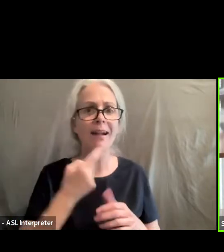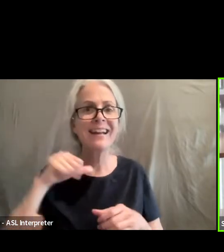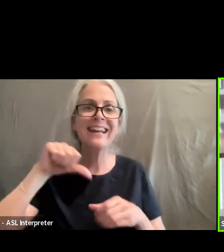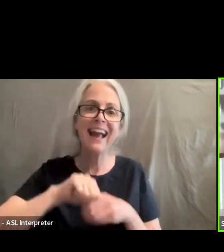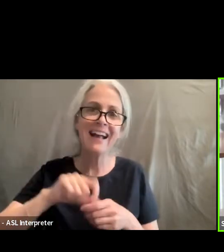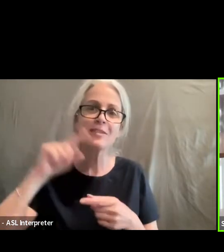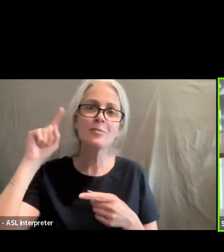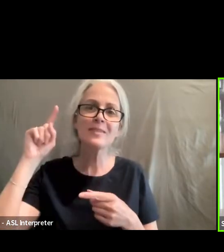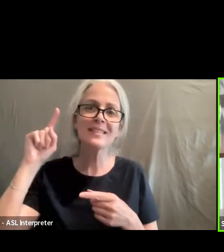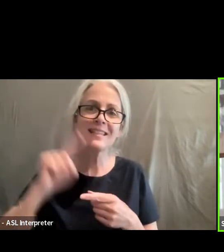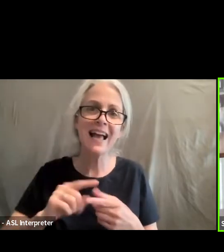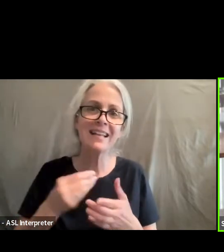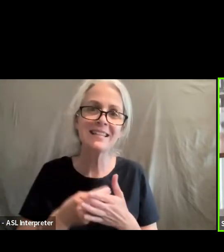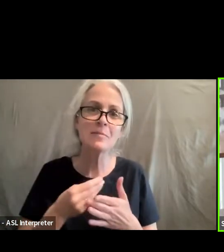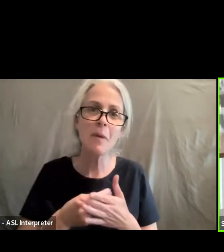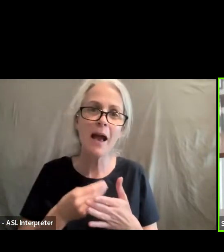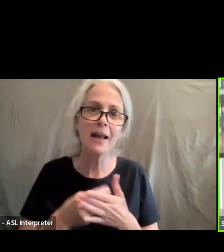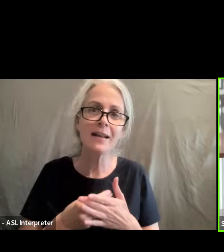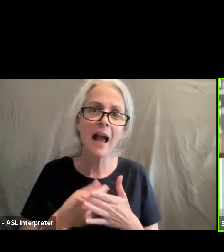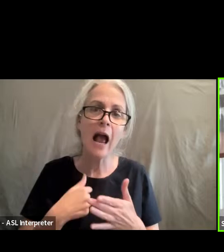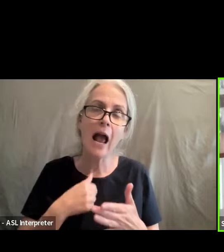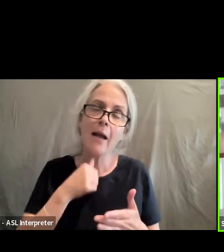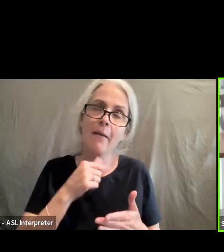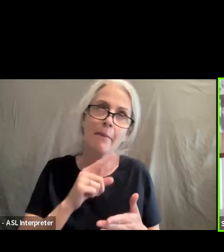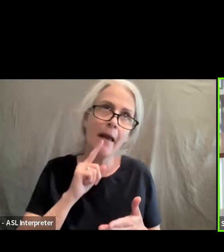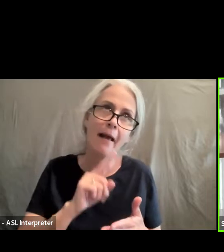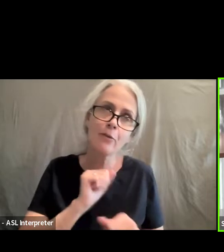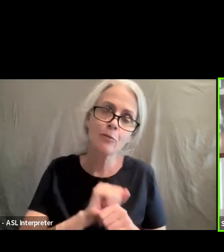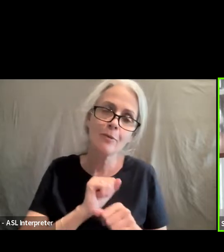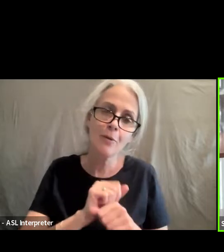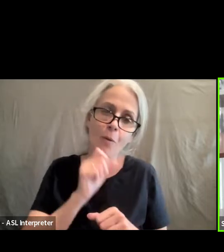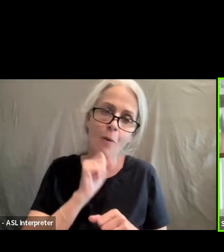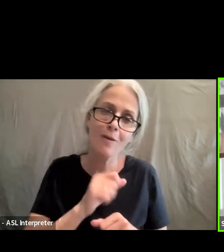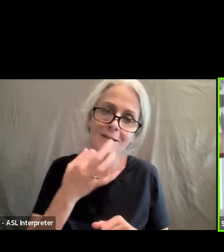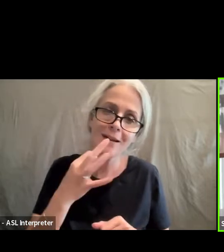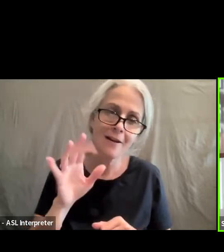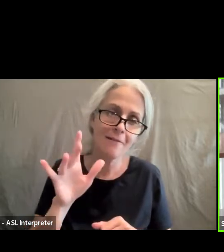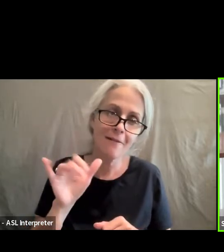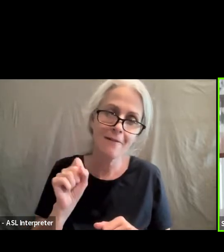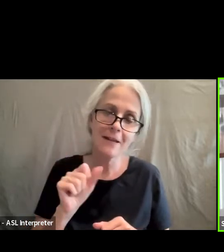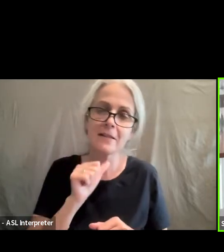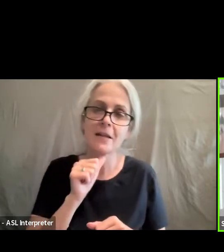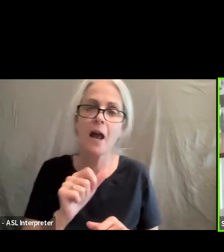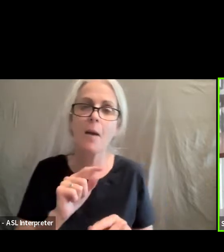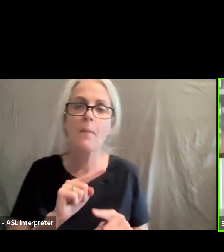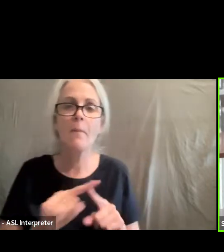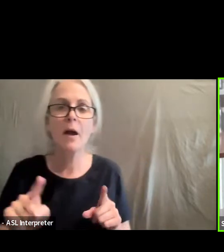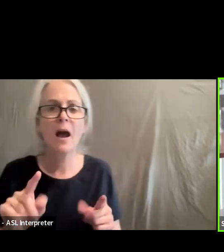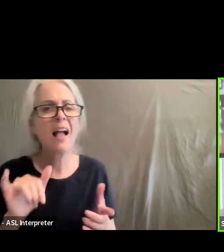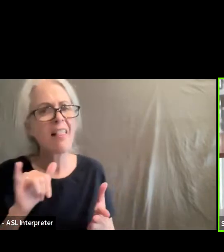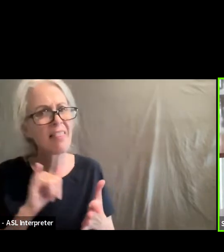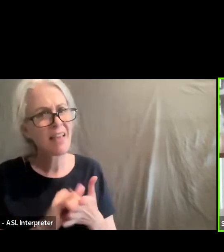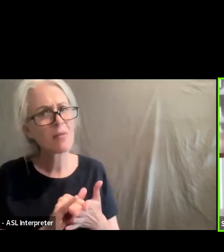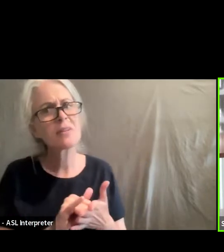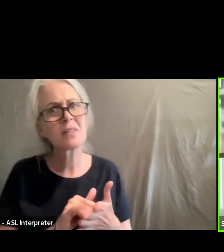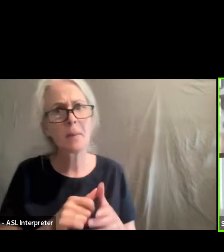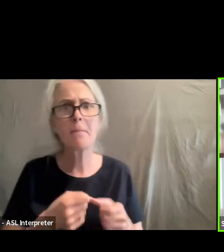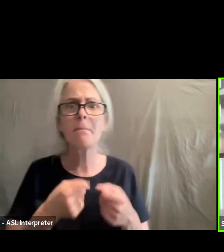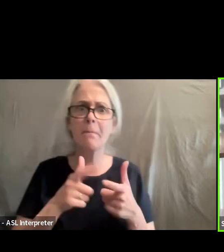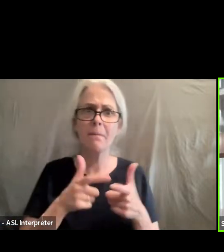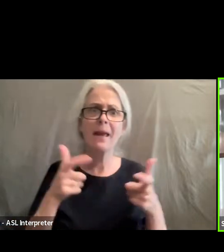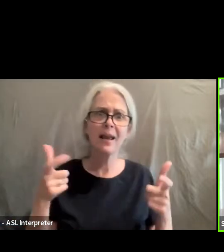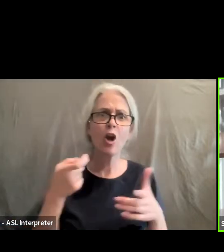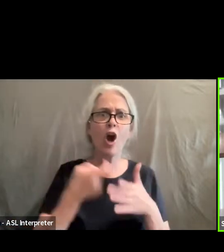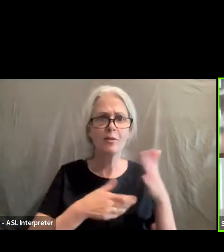in the 50s. I'm just kidding. That's a joke. I was not here in the 50s. I can't know you guys. That was a big cost